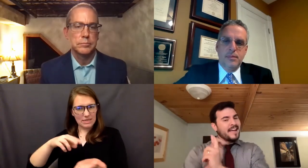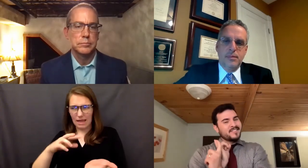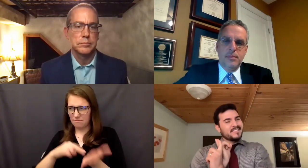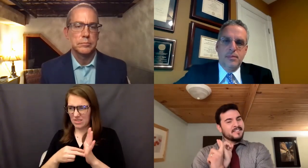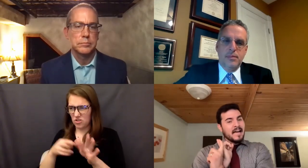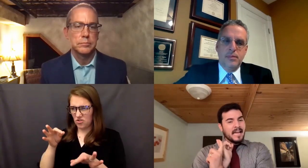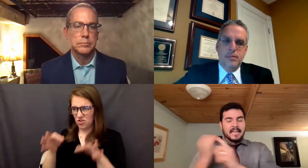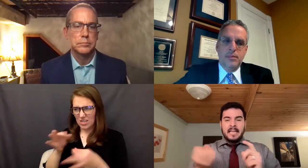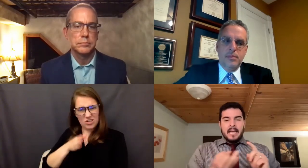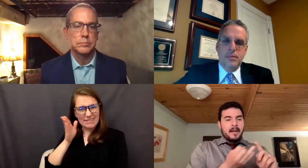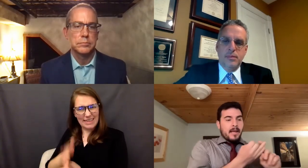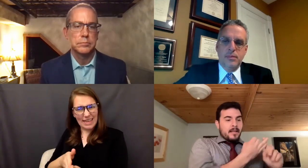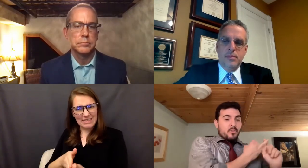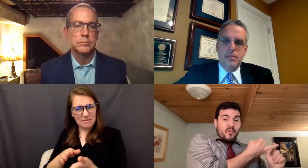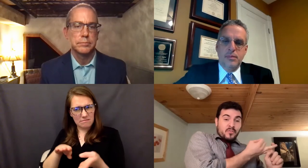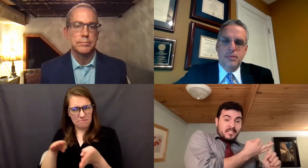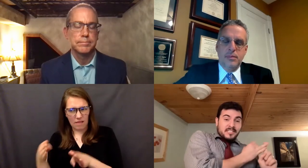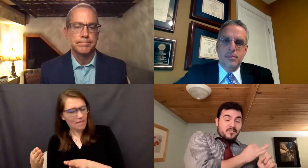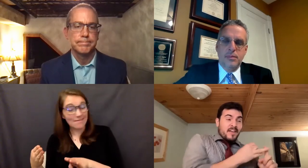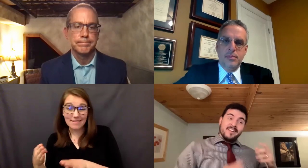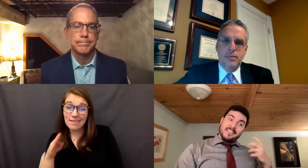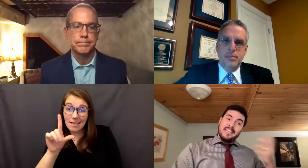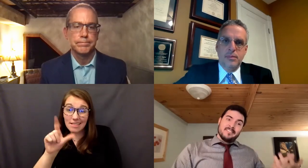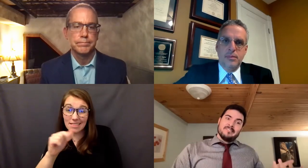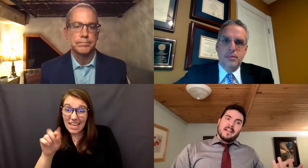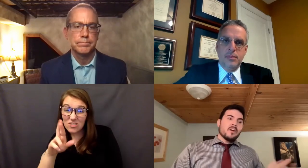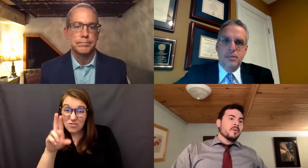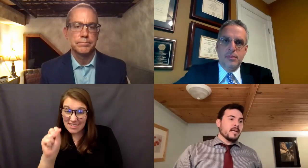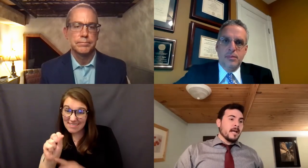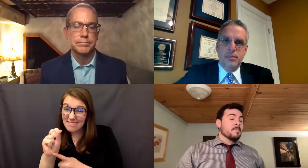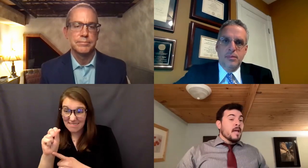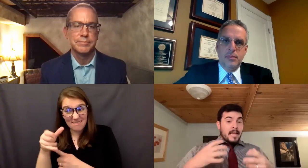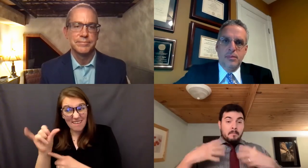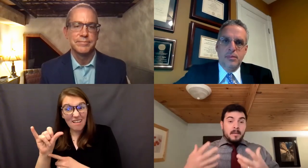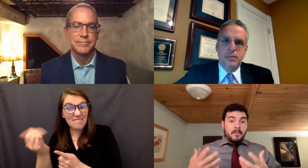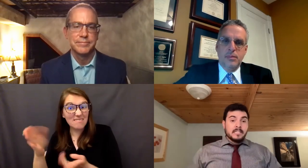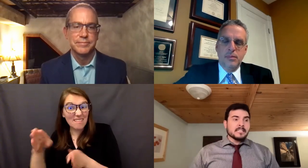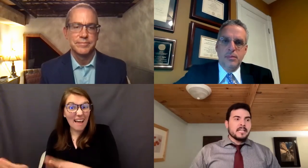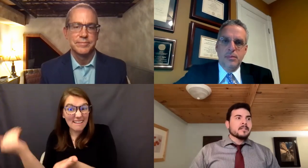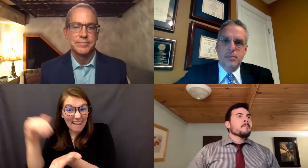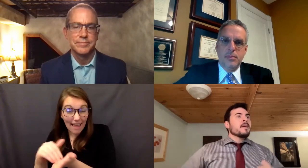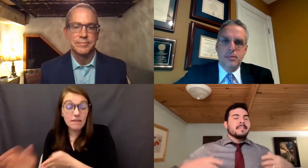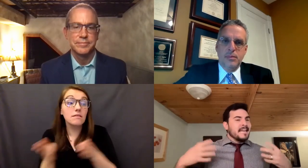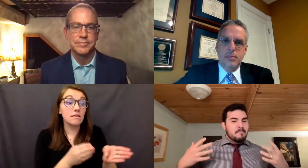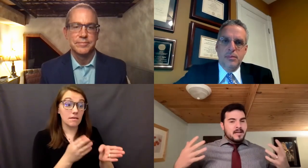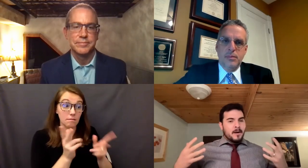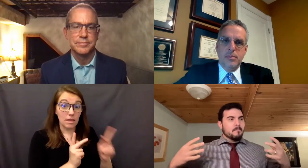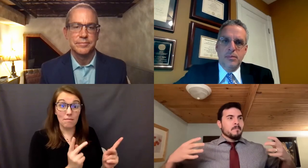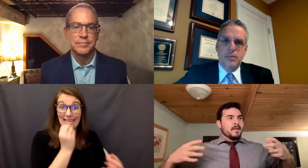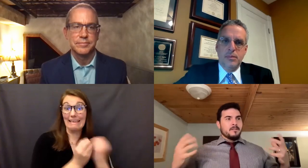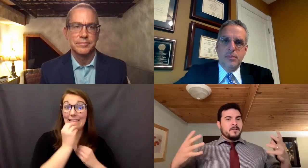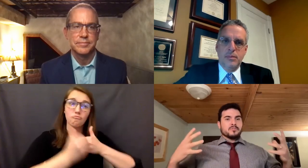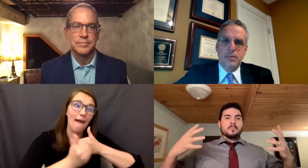you know, Lazarus still died. And those folks that Jesus fed, you know, they still got hungry again. And the people that Jesus healed, they didn't